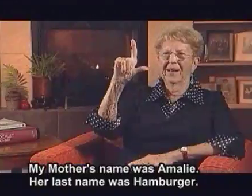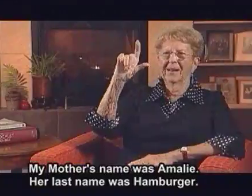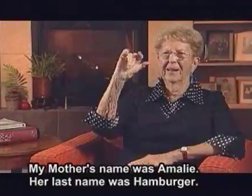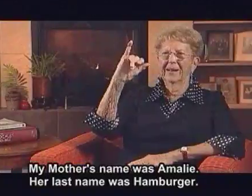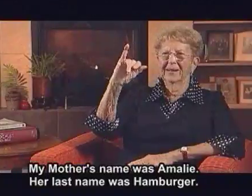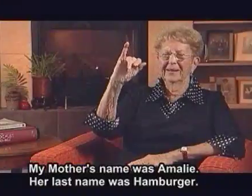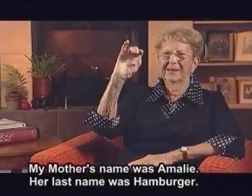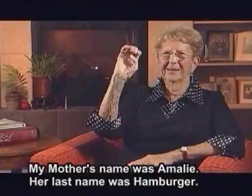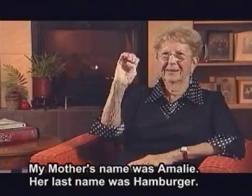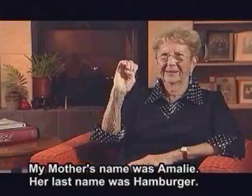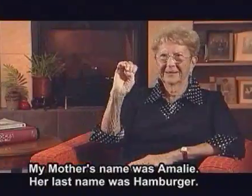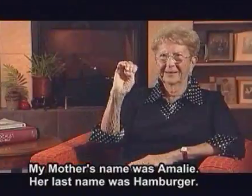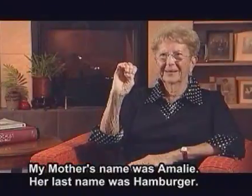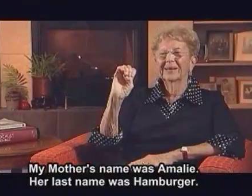My mother's name was Amelie.